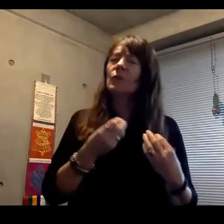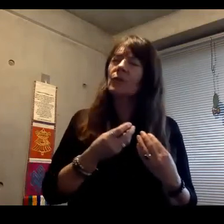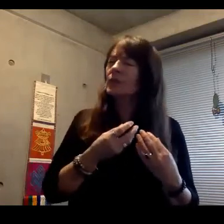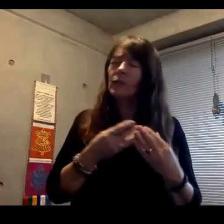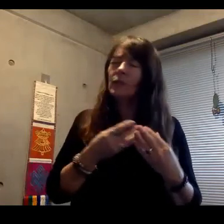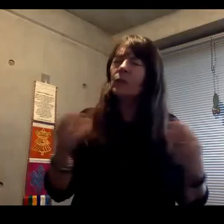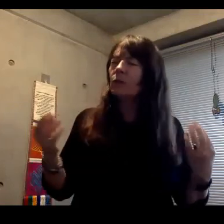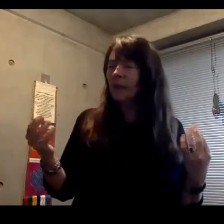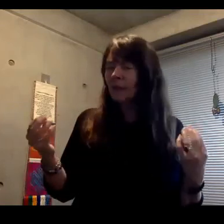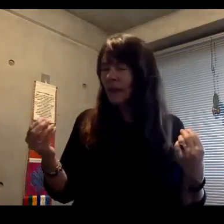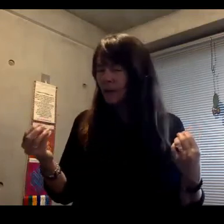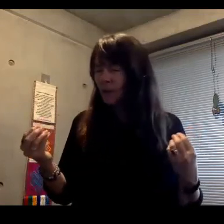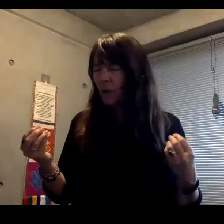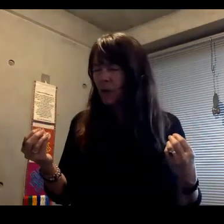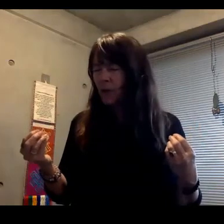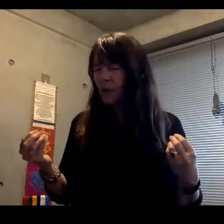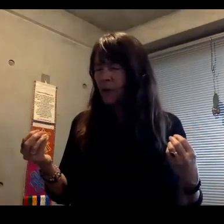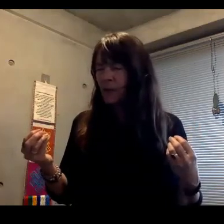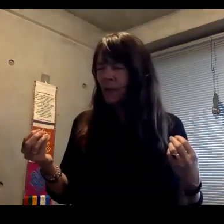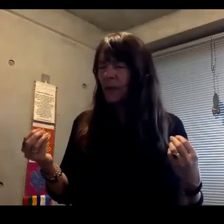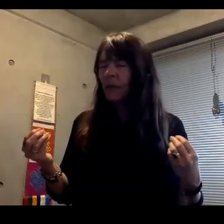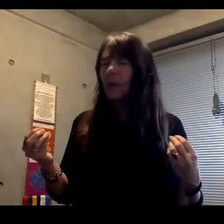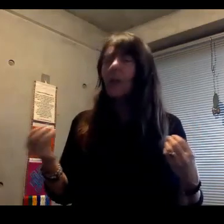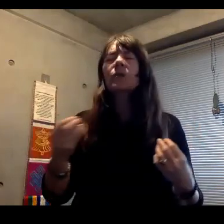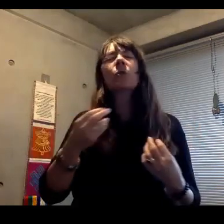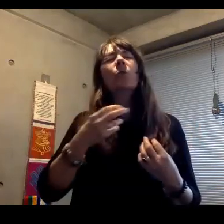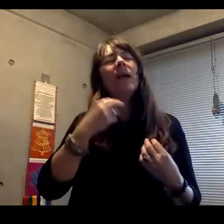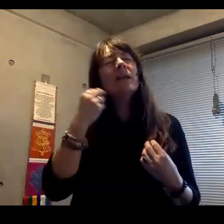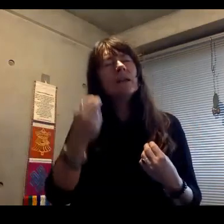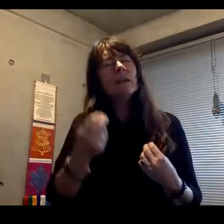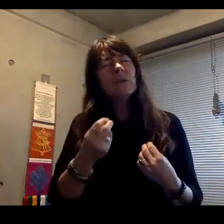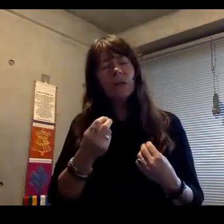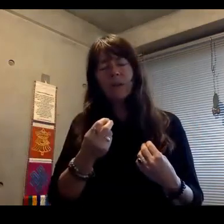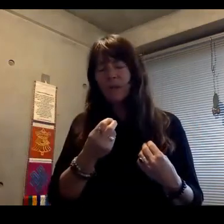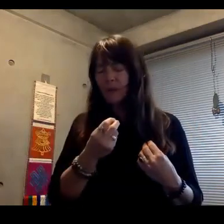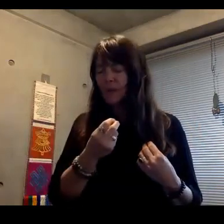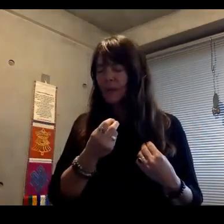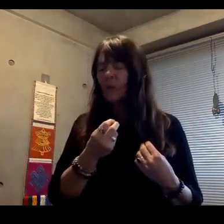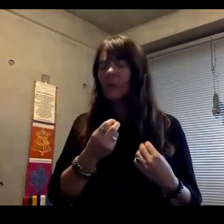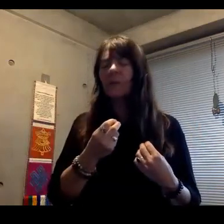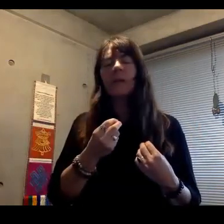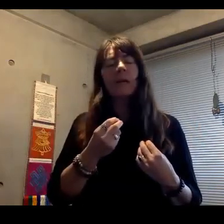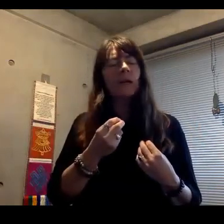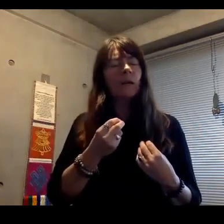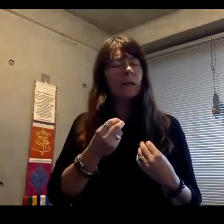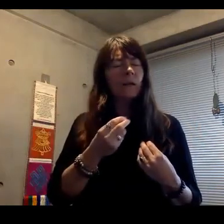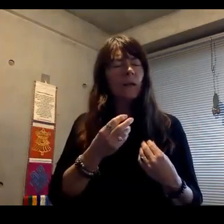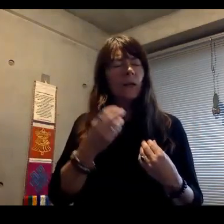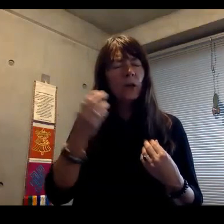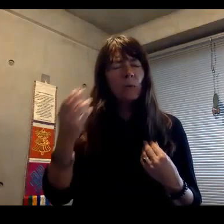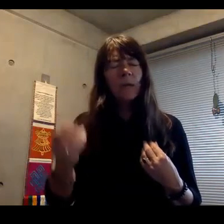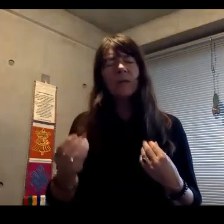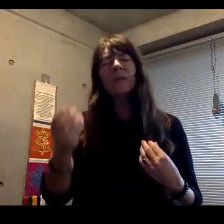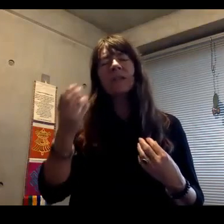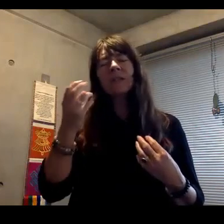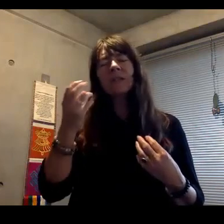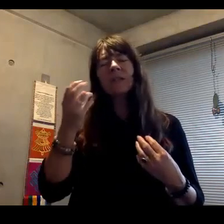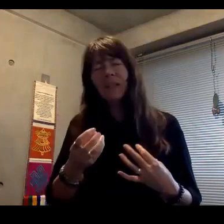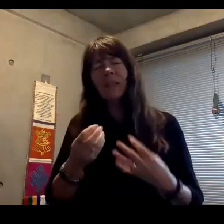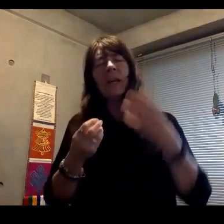You certainly don't look like that through all eternity. So when there is this sort of